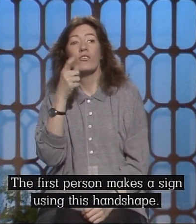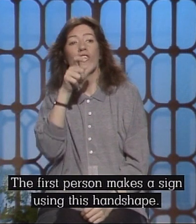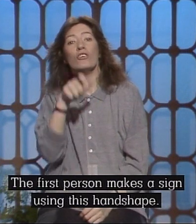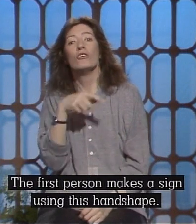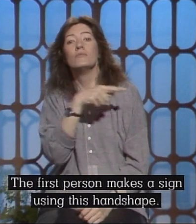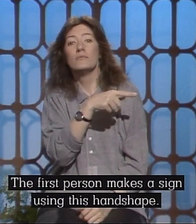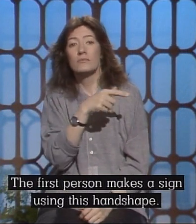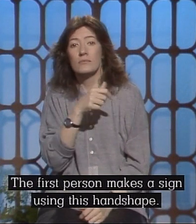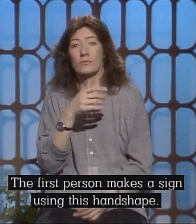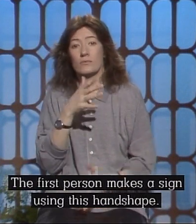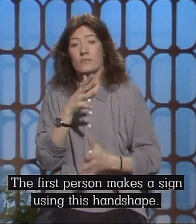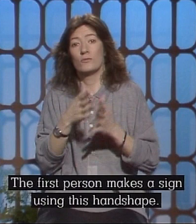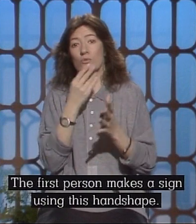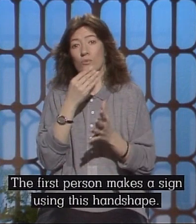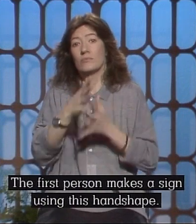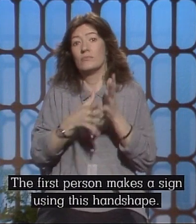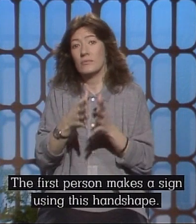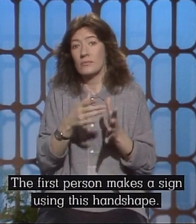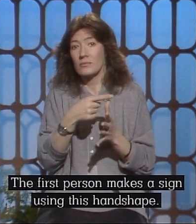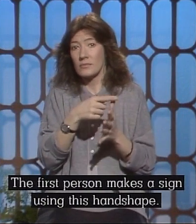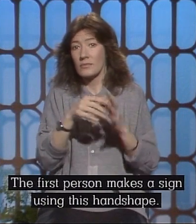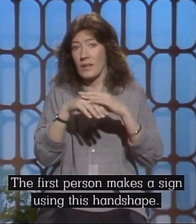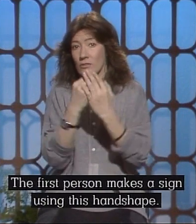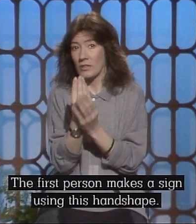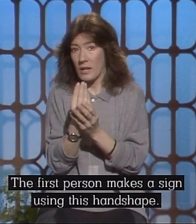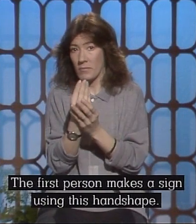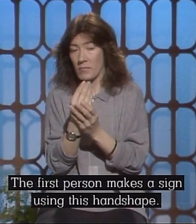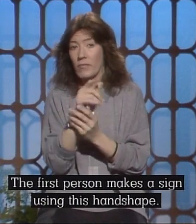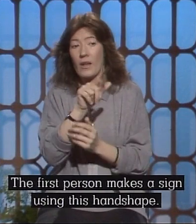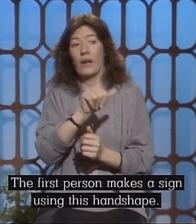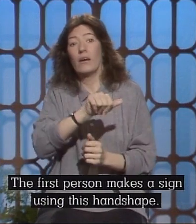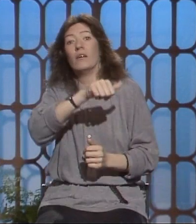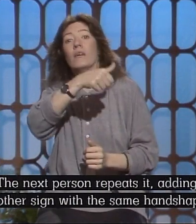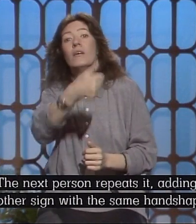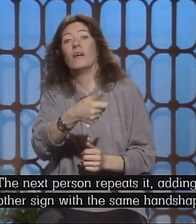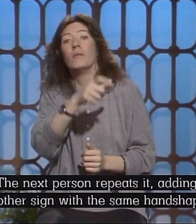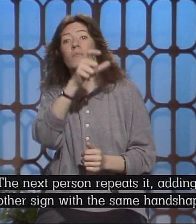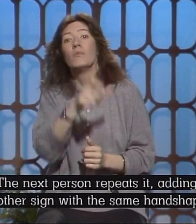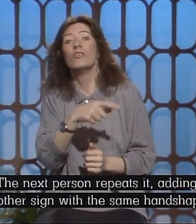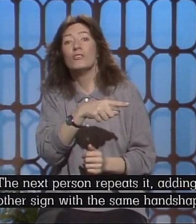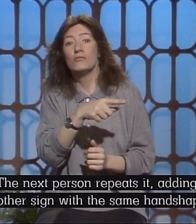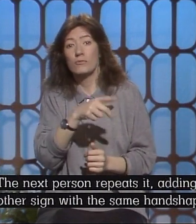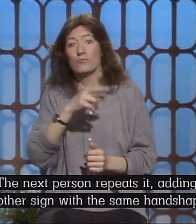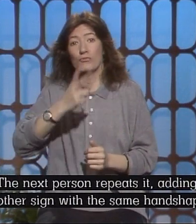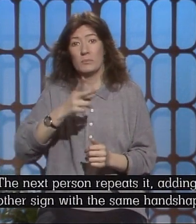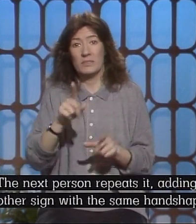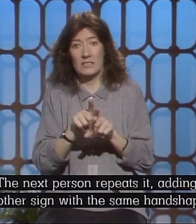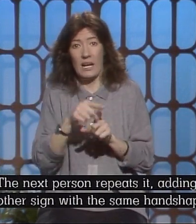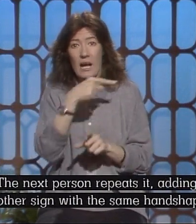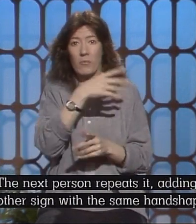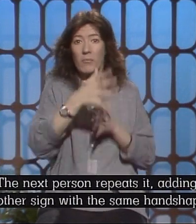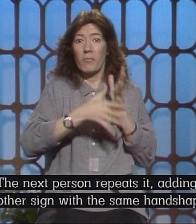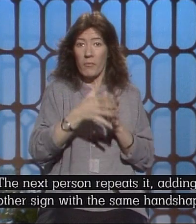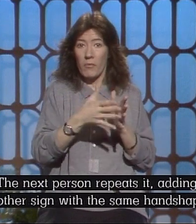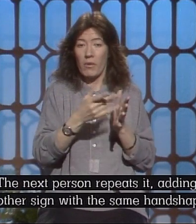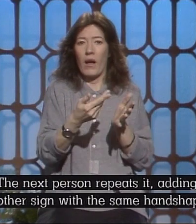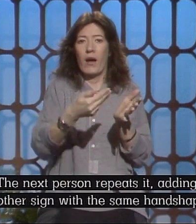The first person makes a sign using this handshape. Then the next person repeats that sign and adds another